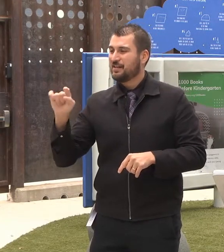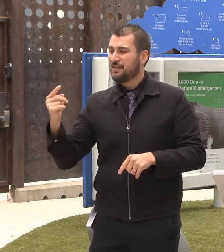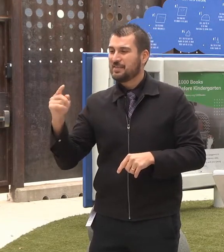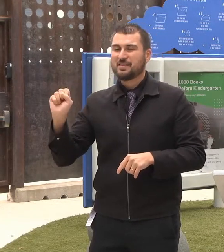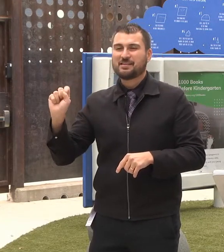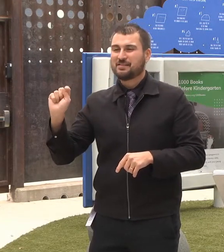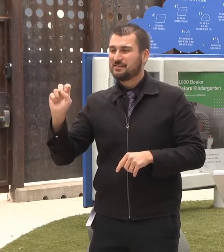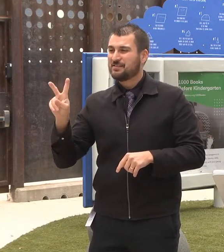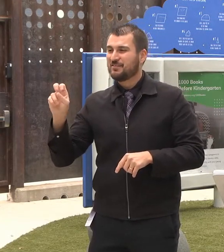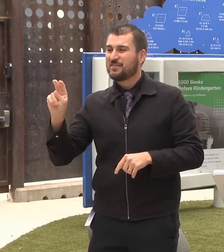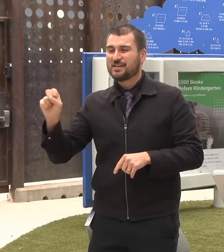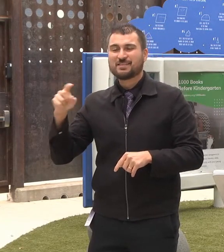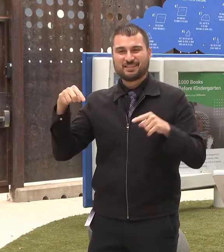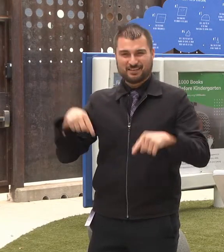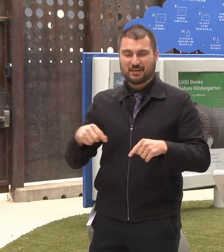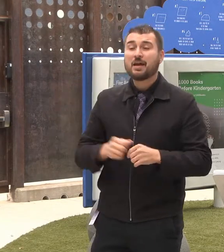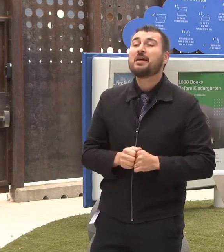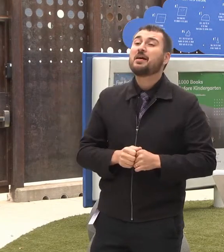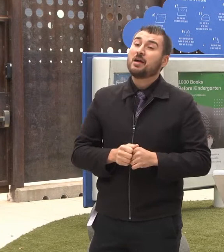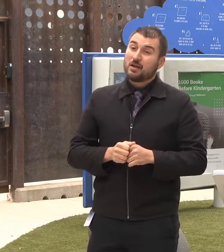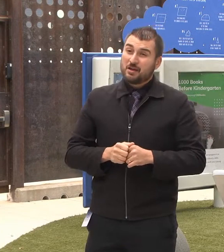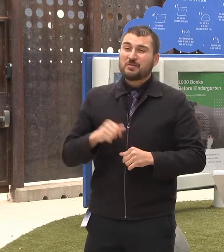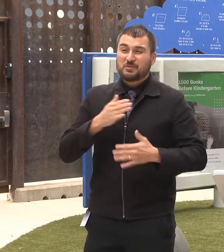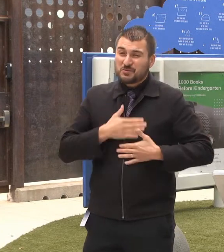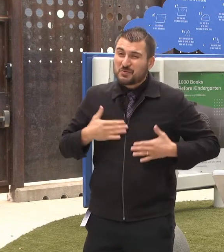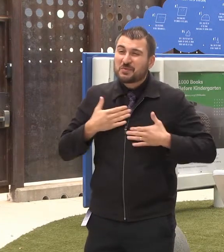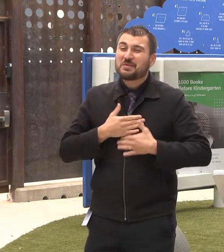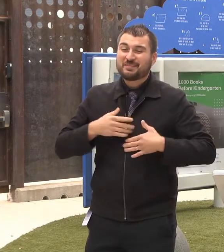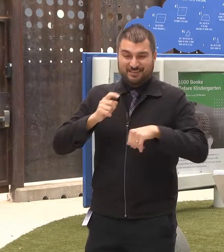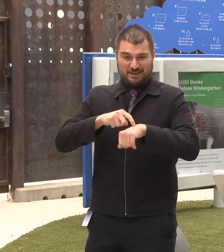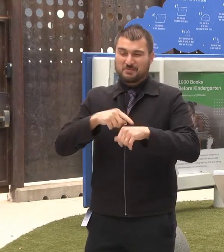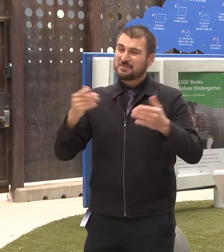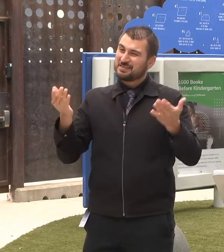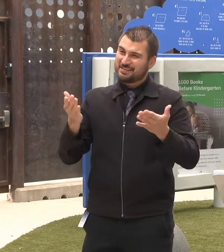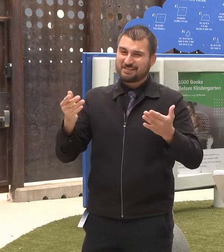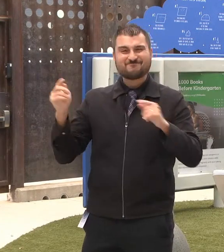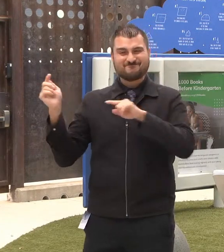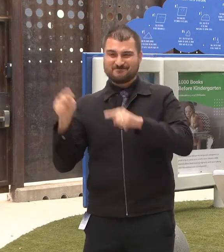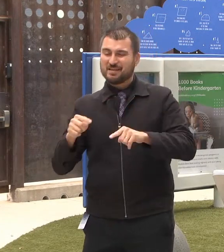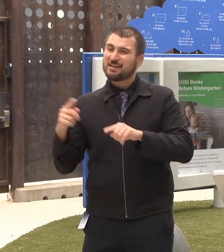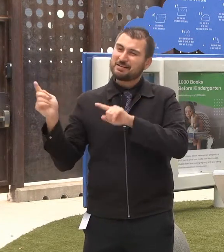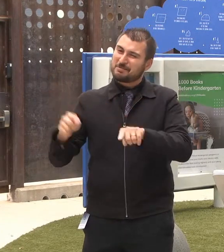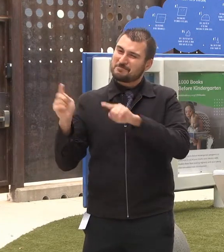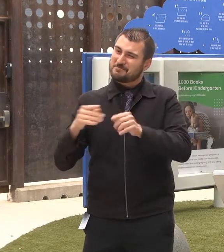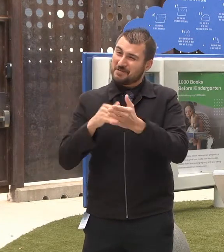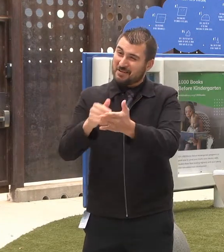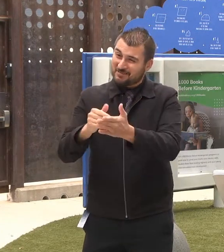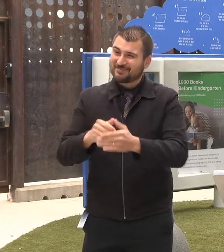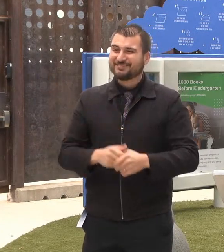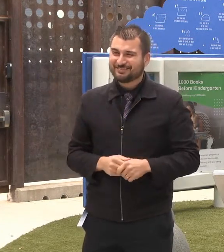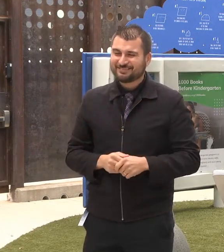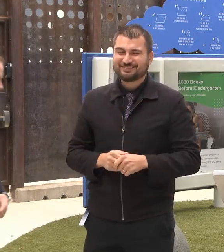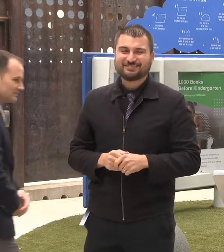you to explore this space while you're here and come back and visit your public library often. Thank you.